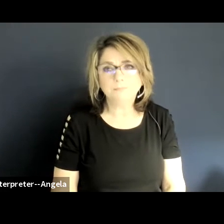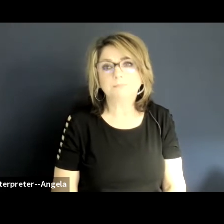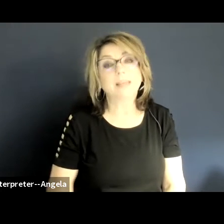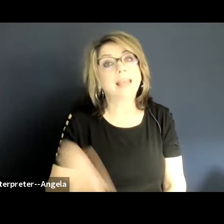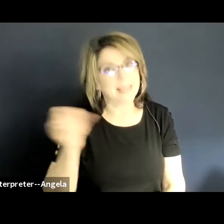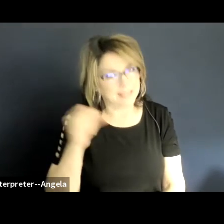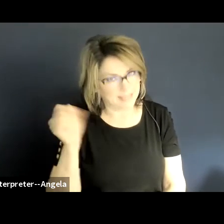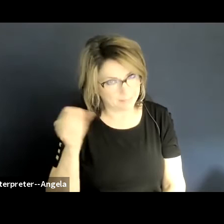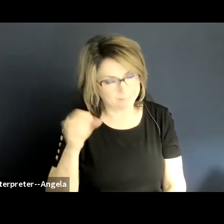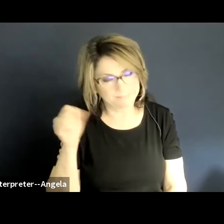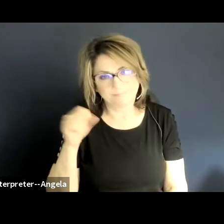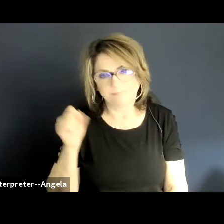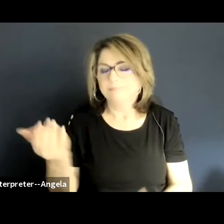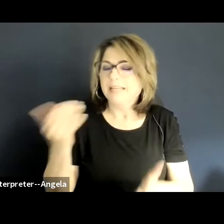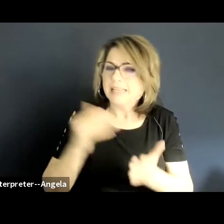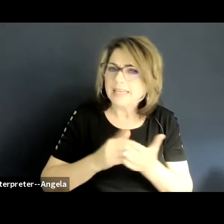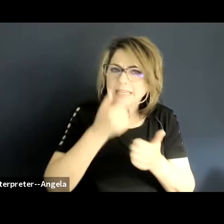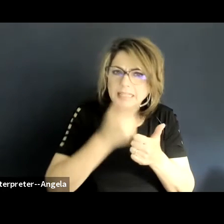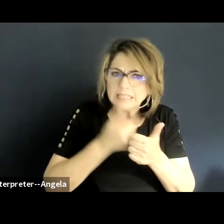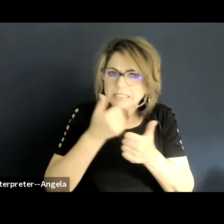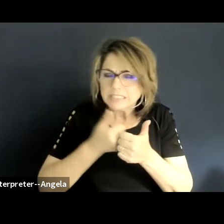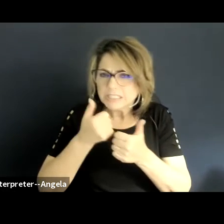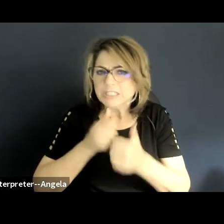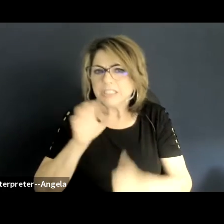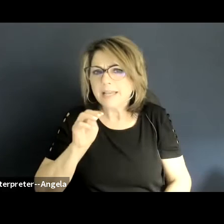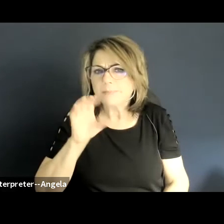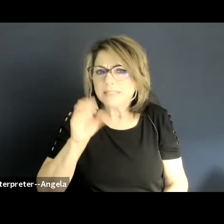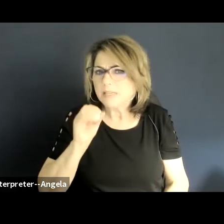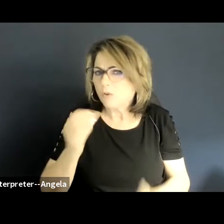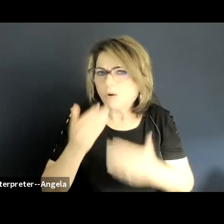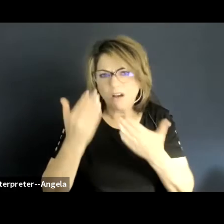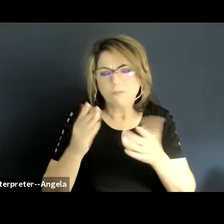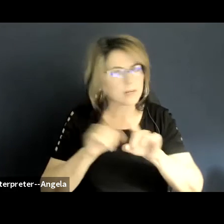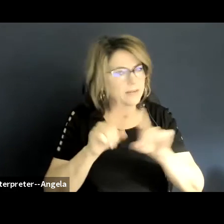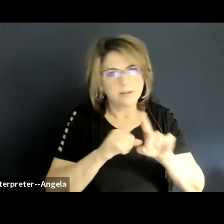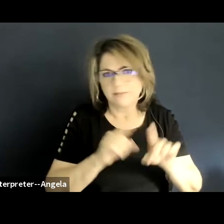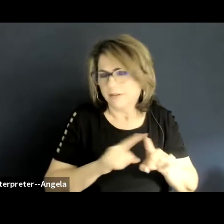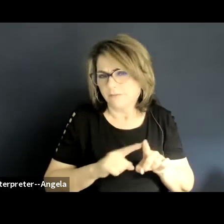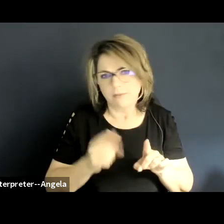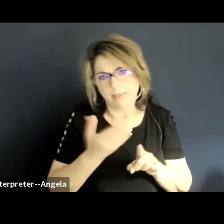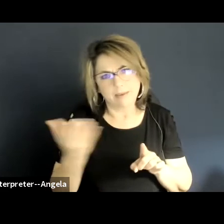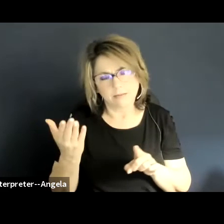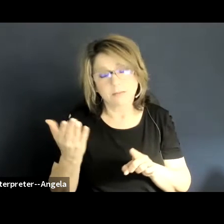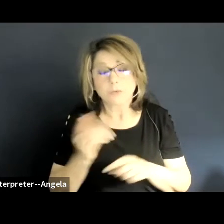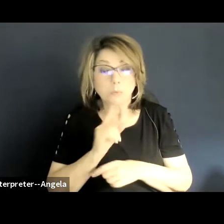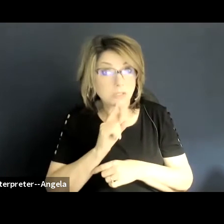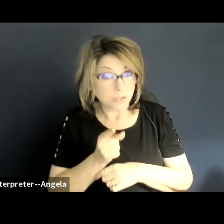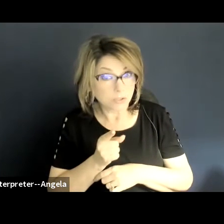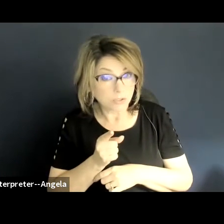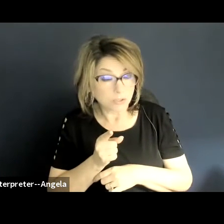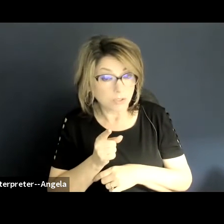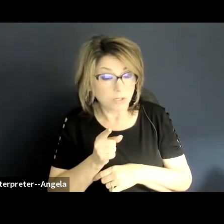Yeah, and again, each MCO is going to offer different stuff. So, make sure